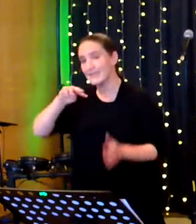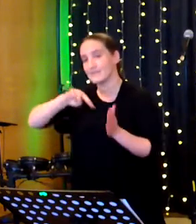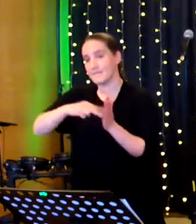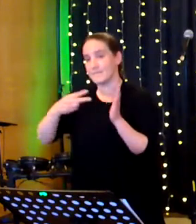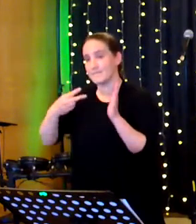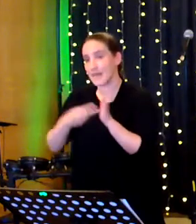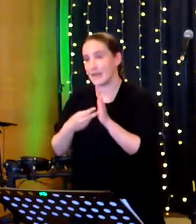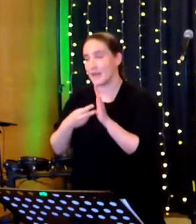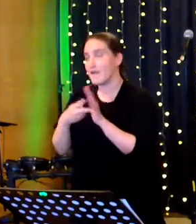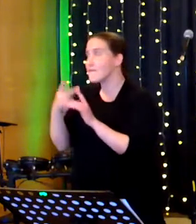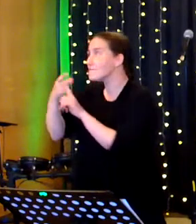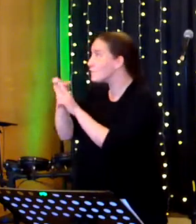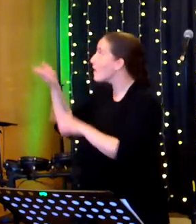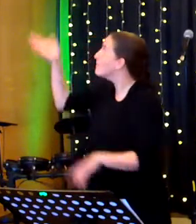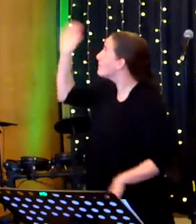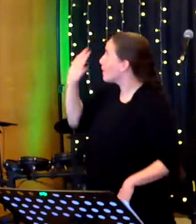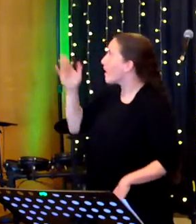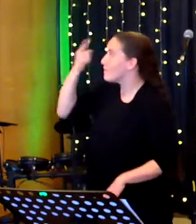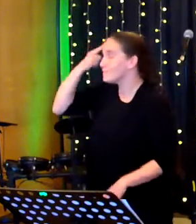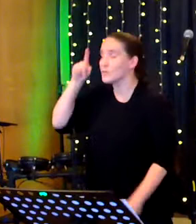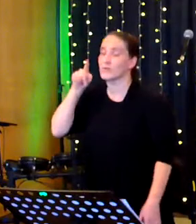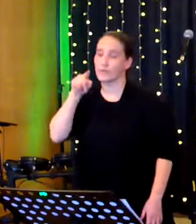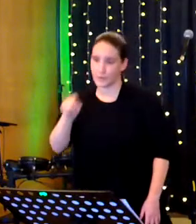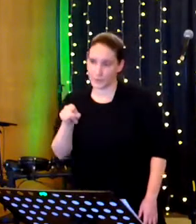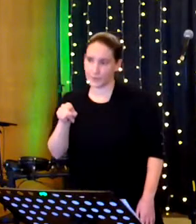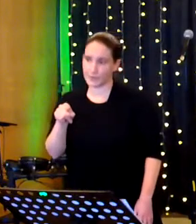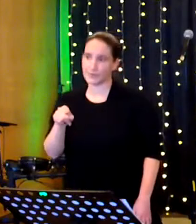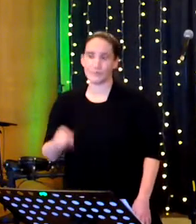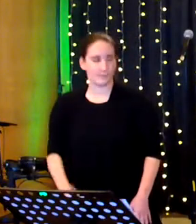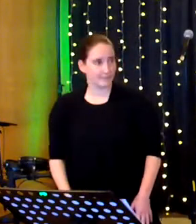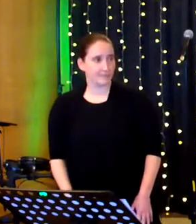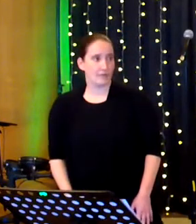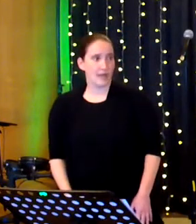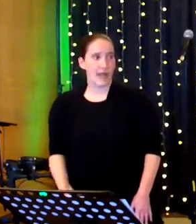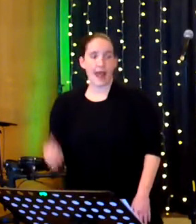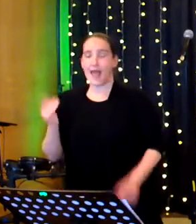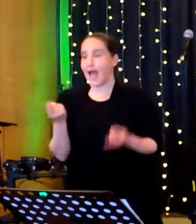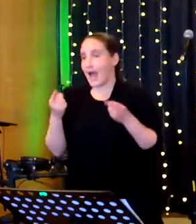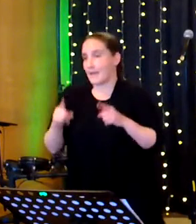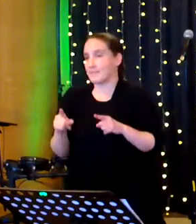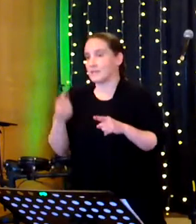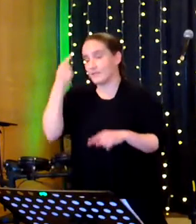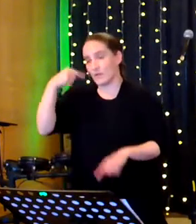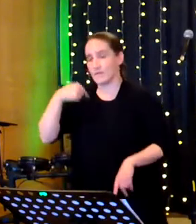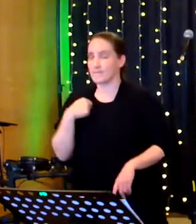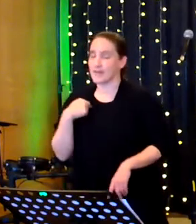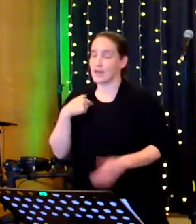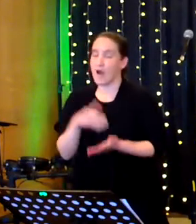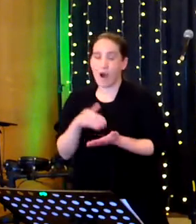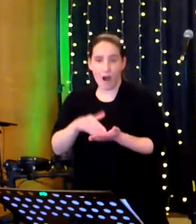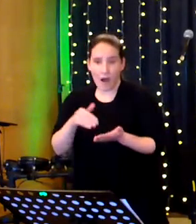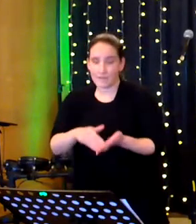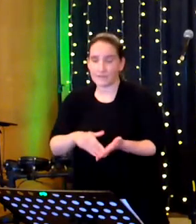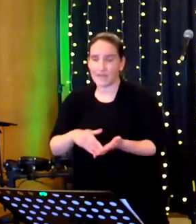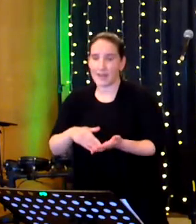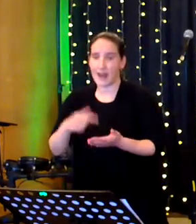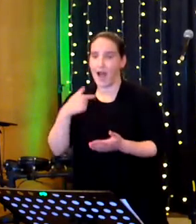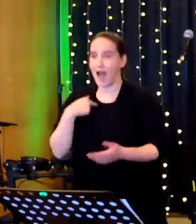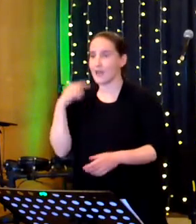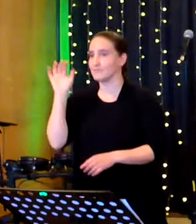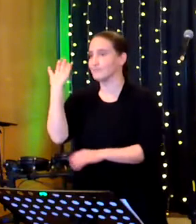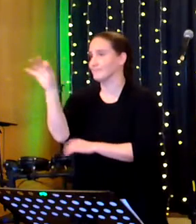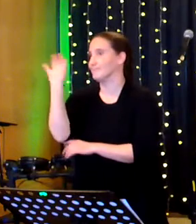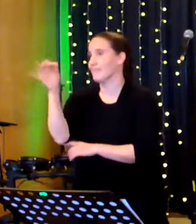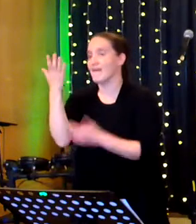for you. And this happens to me all the time, right? I'll finish giving the message. I'll finish preaching. And I'll be like,